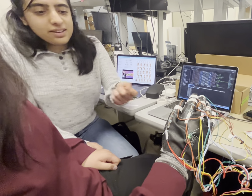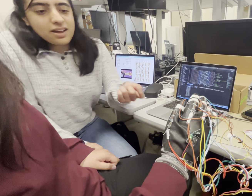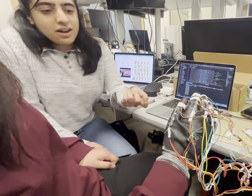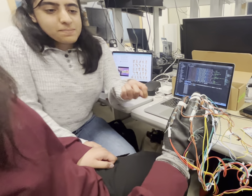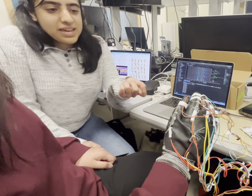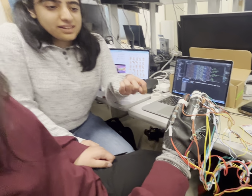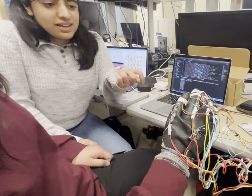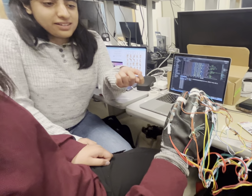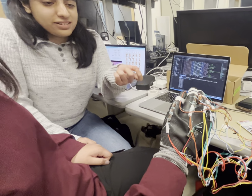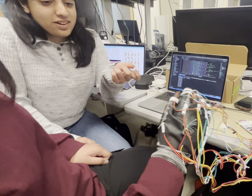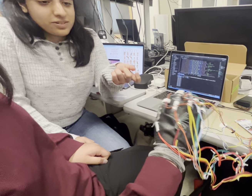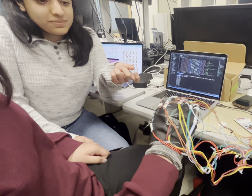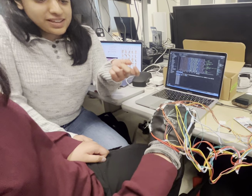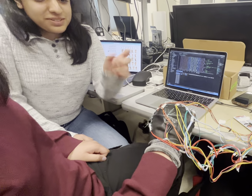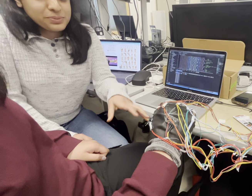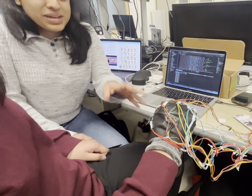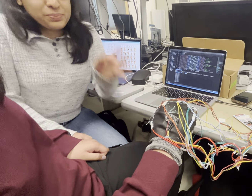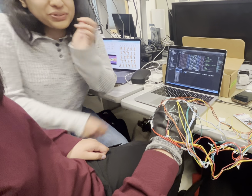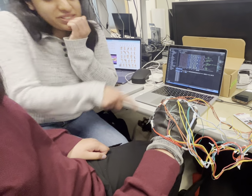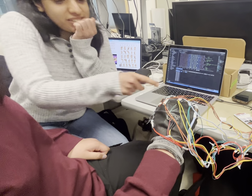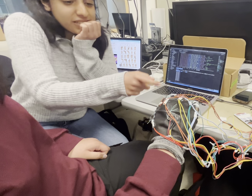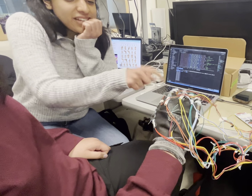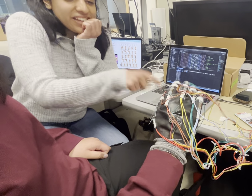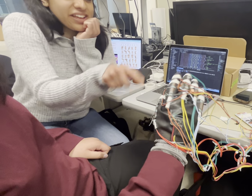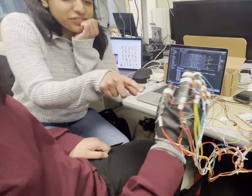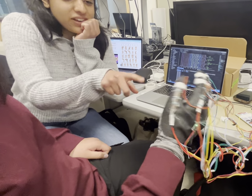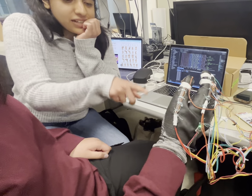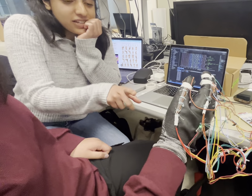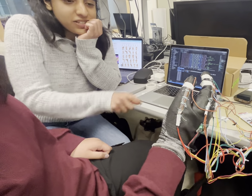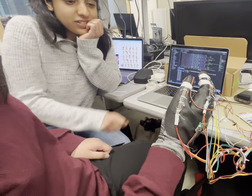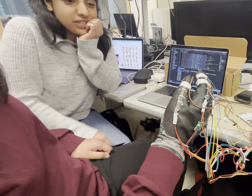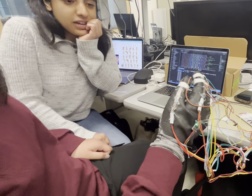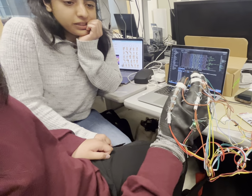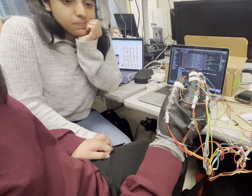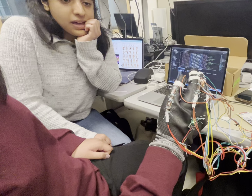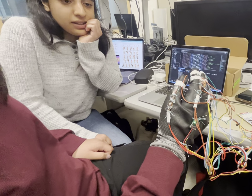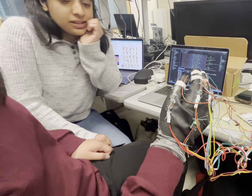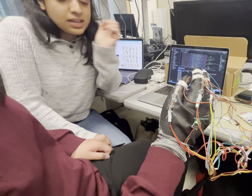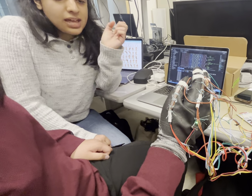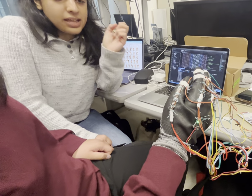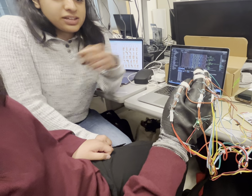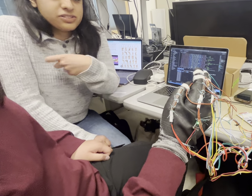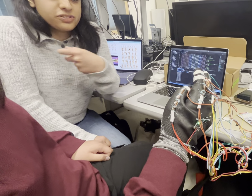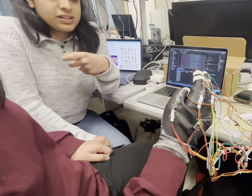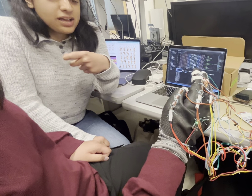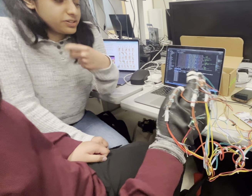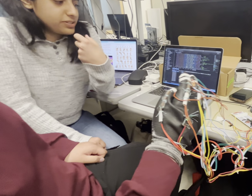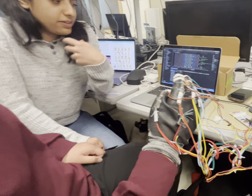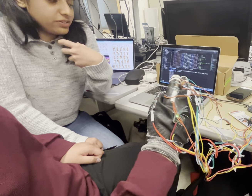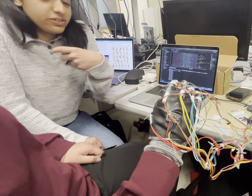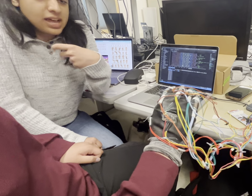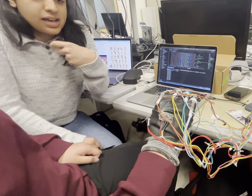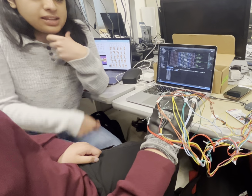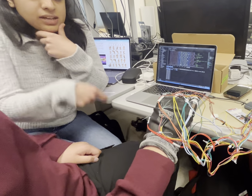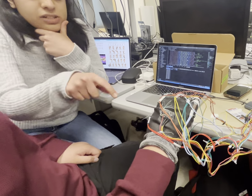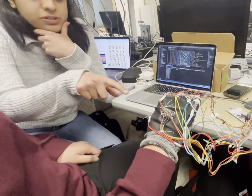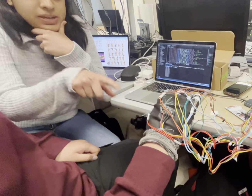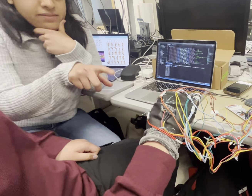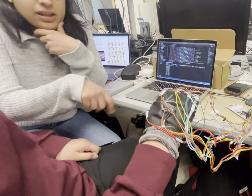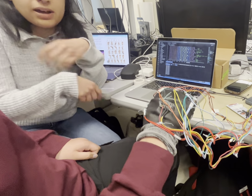our main, I guess the way it works is, again, the flex sensors detect the bend, and then certain letters have different hand angles. So we have an IMU